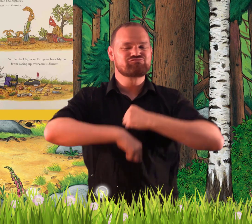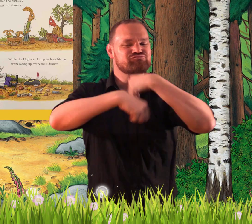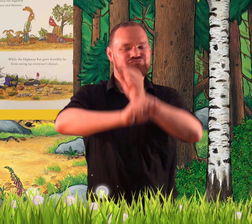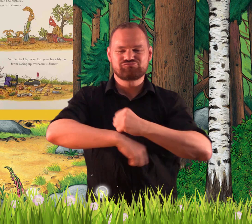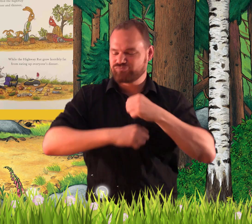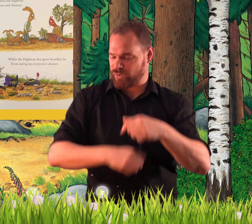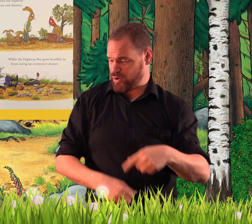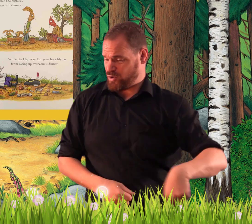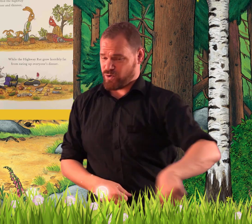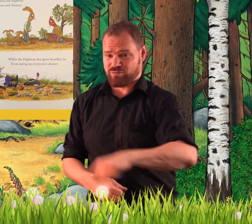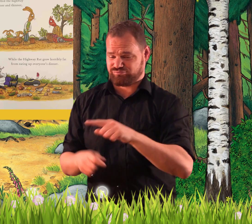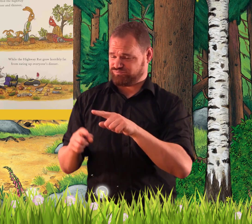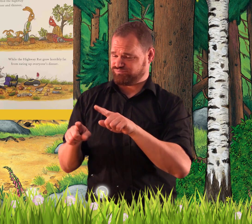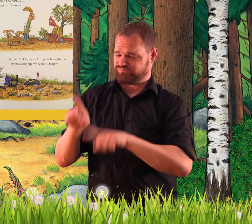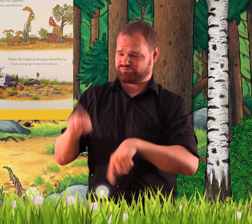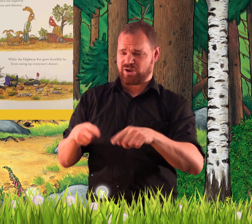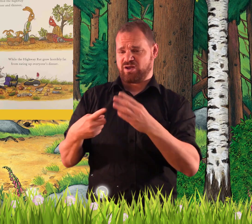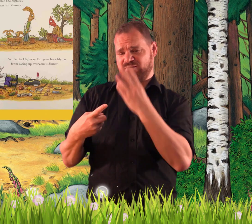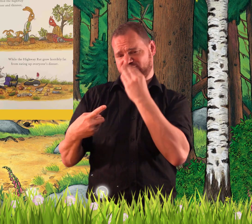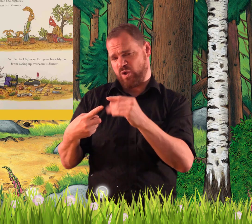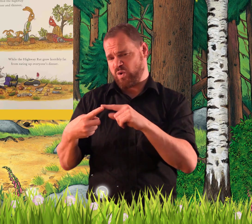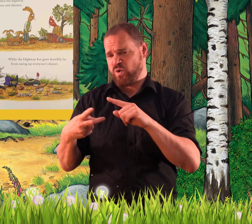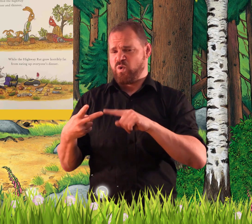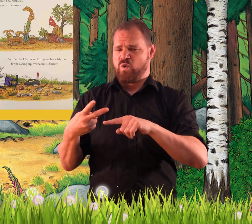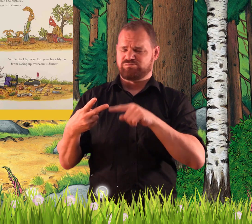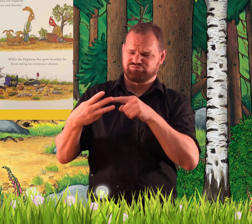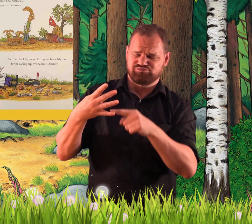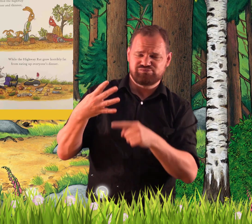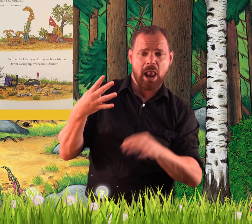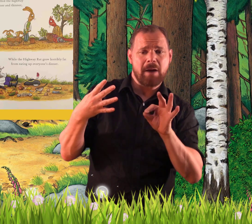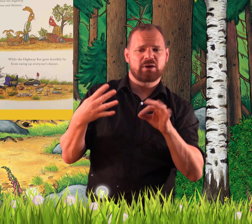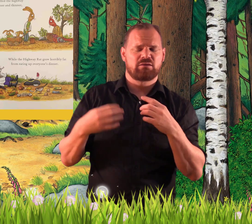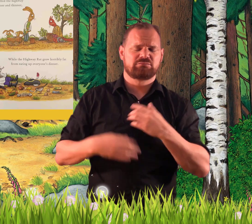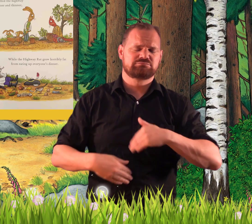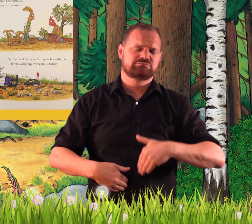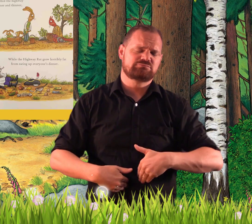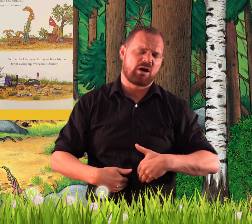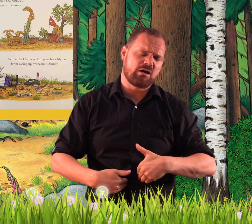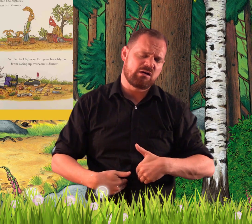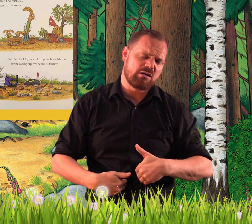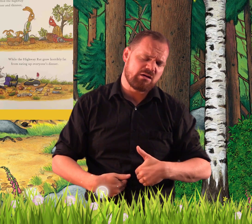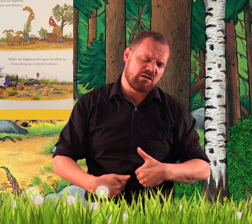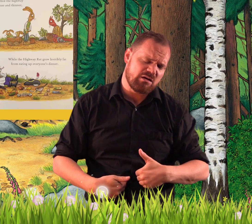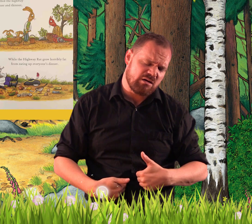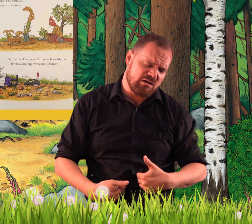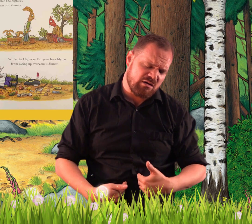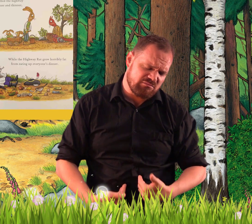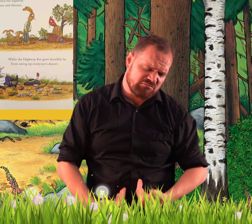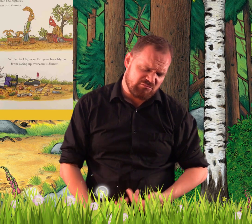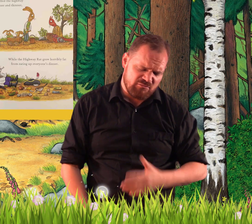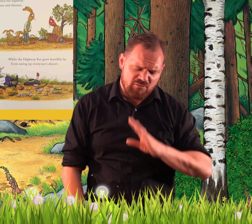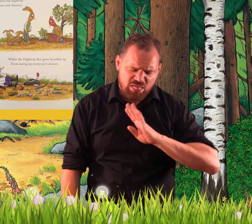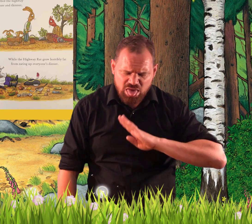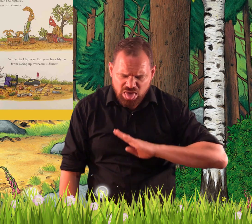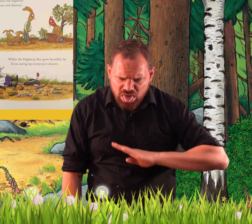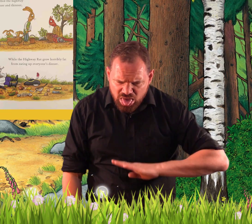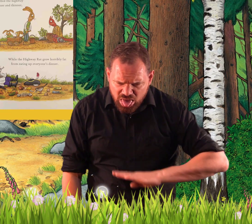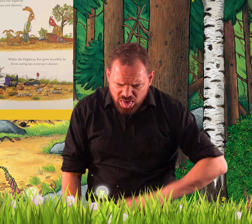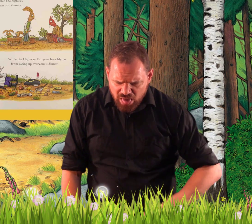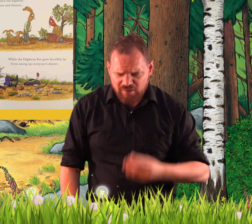saddlebag was full. All of the other animals, however, including the fox, were hungry and starving.